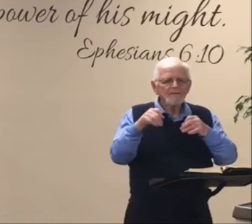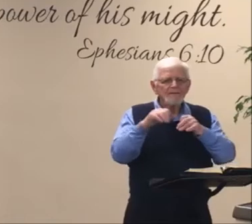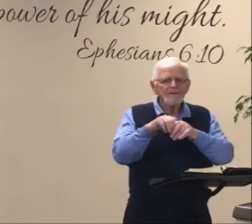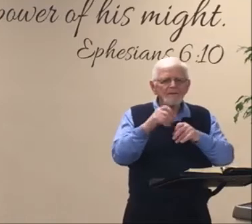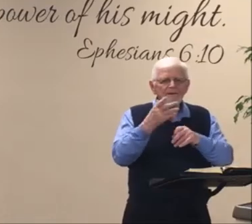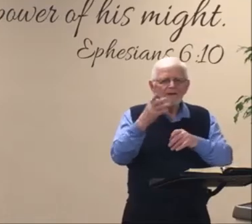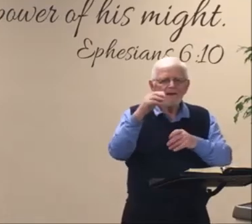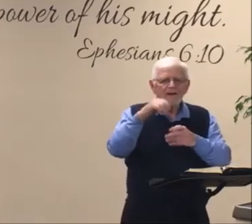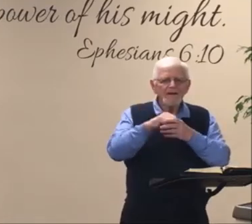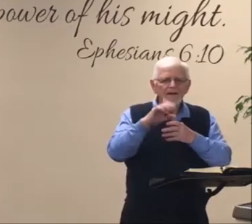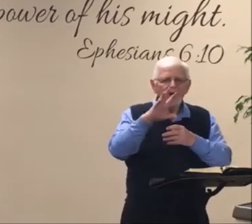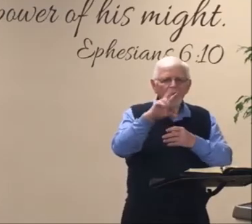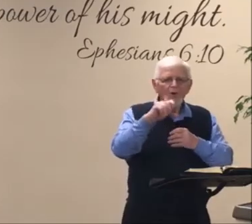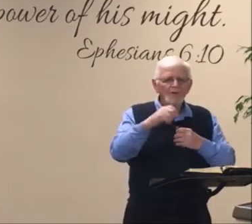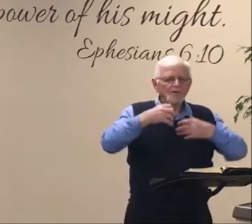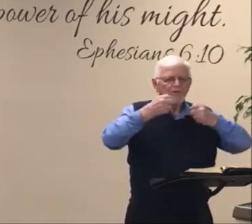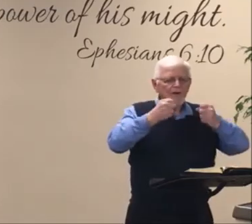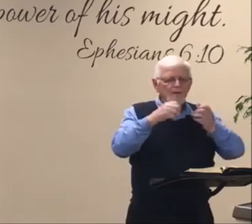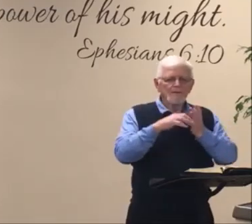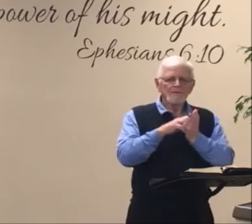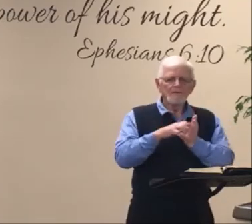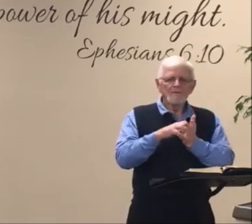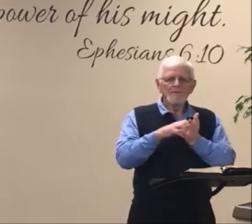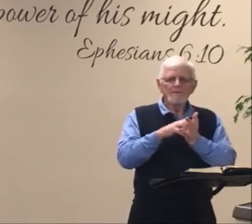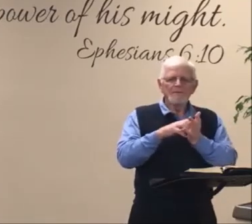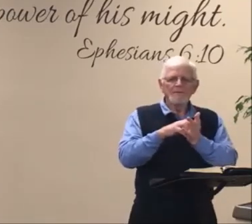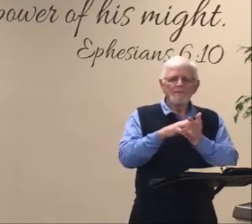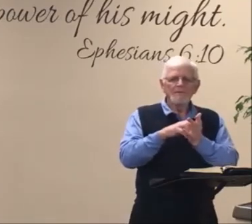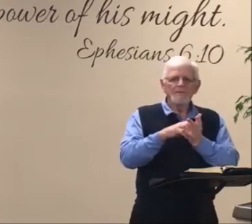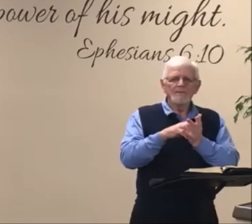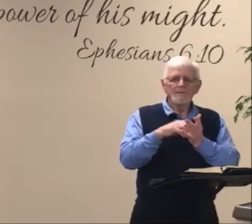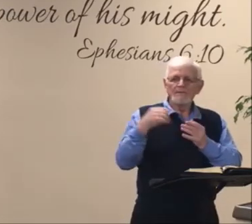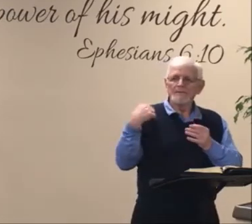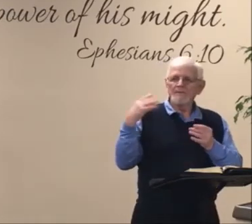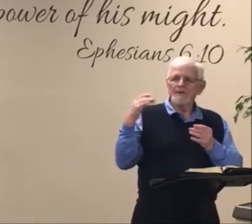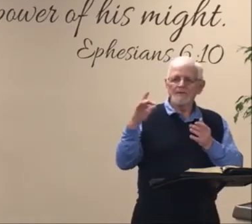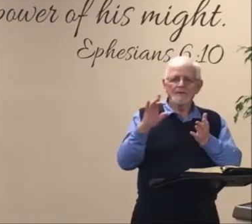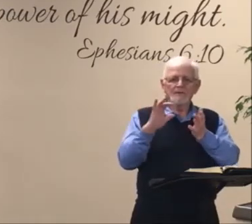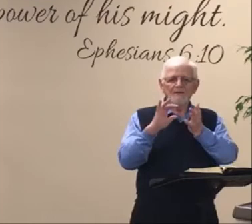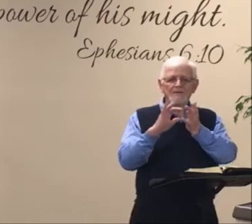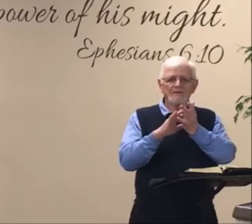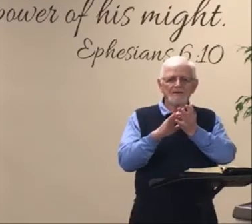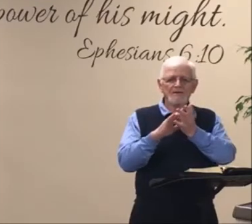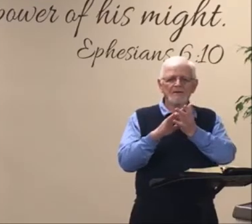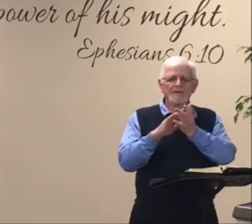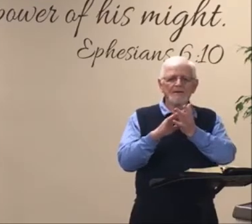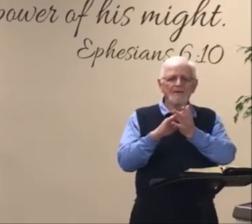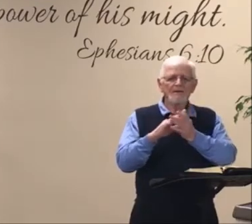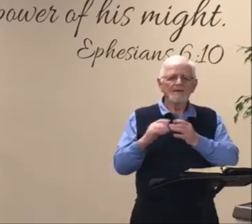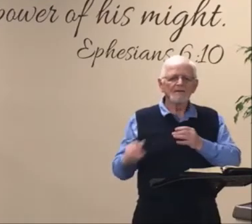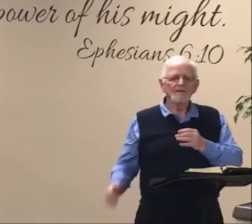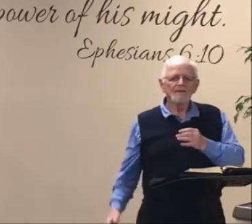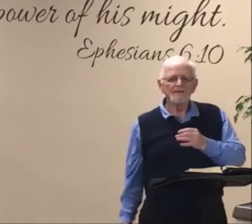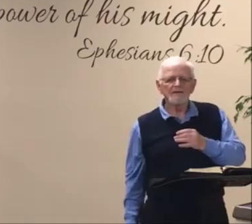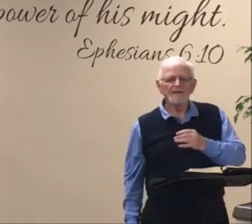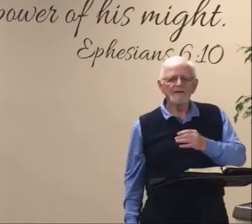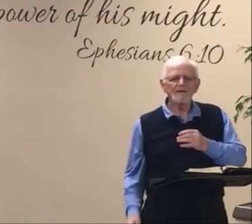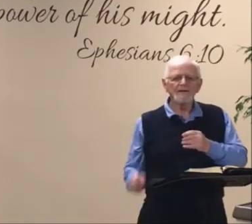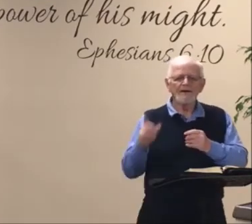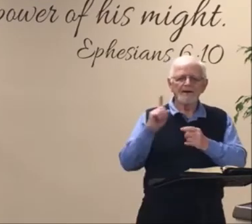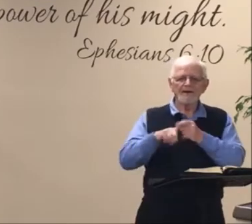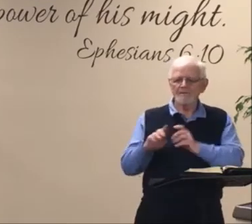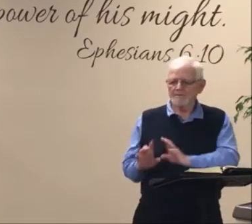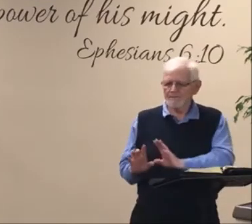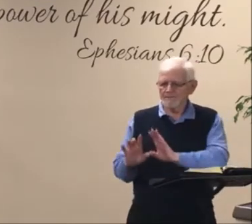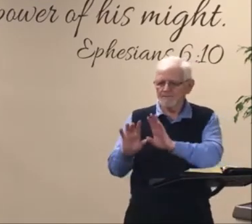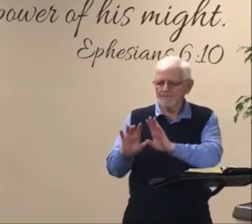in his own strength, he's weak. That angel just touches the hollow of his thigh, and he will not be pushing stones off of whales